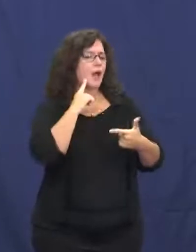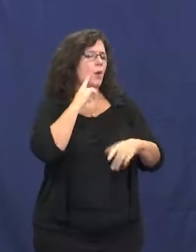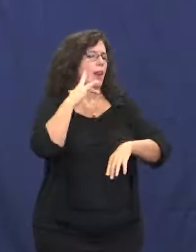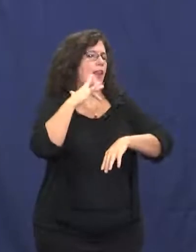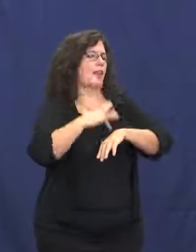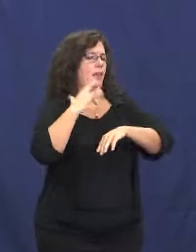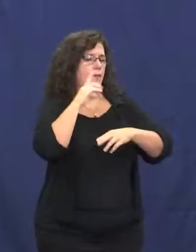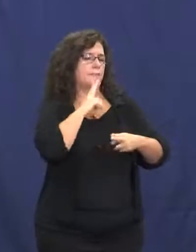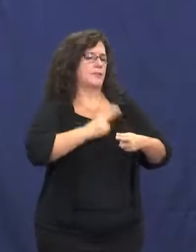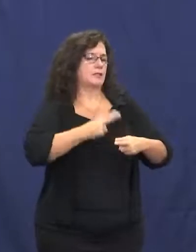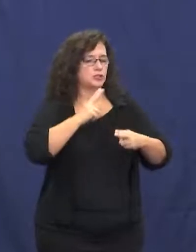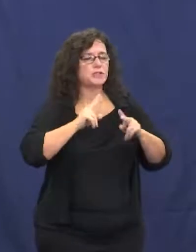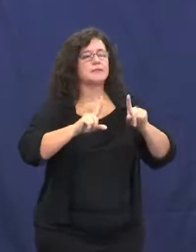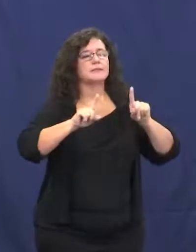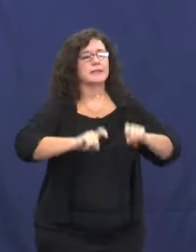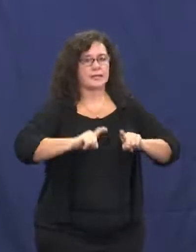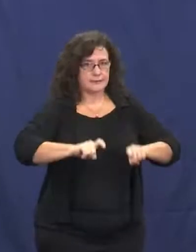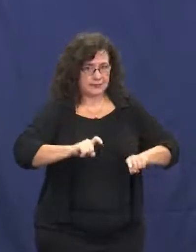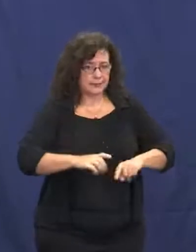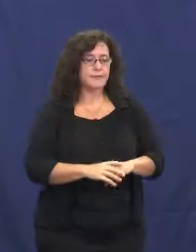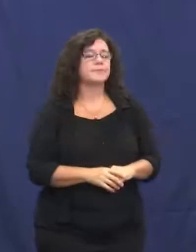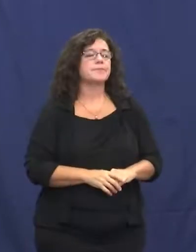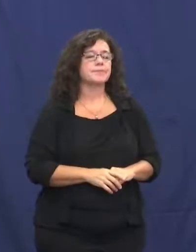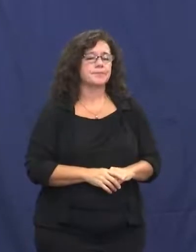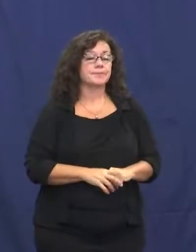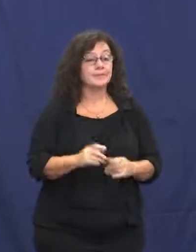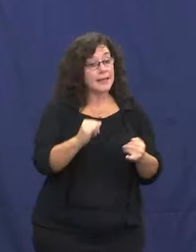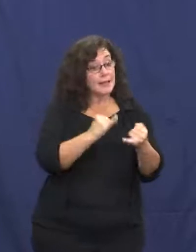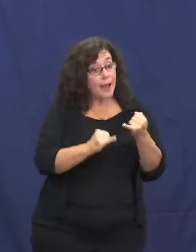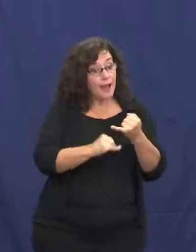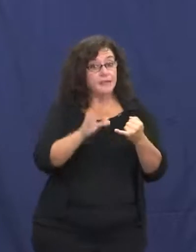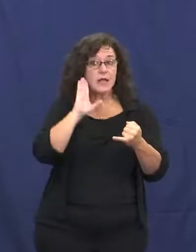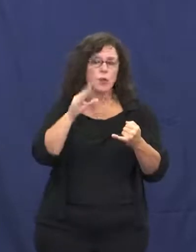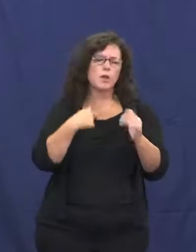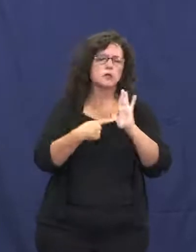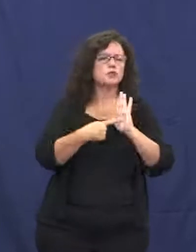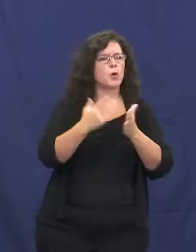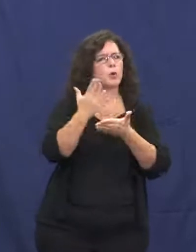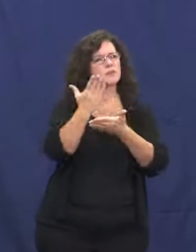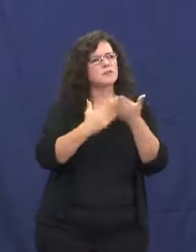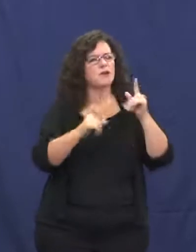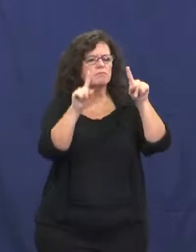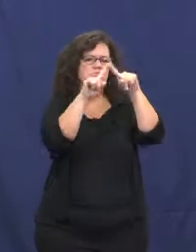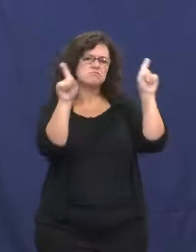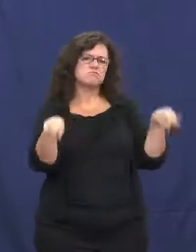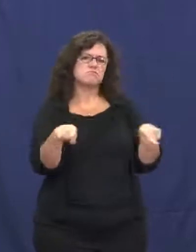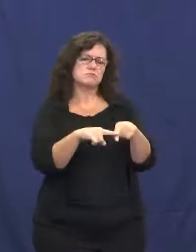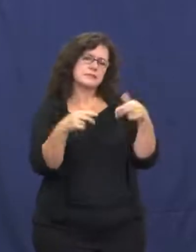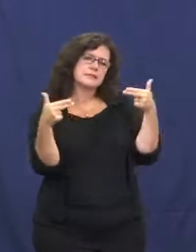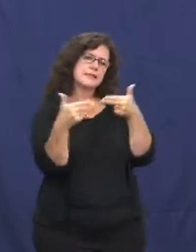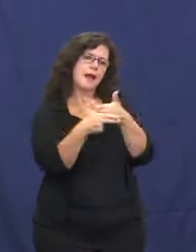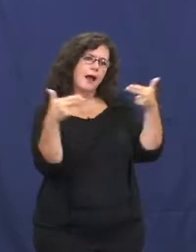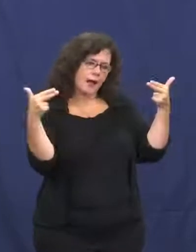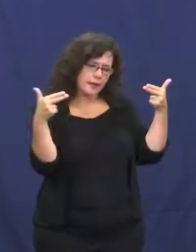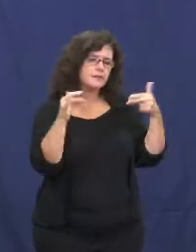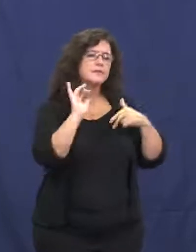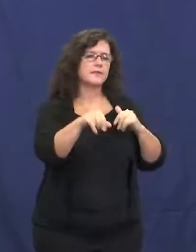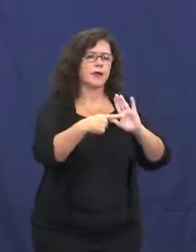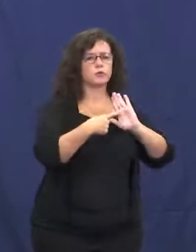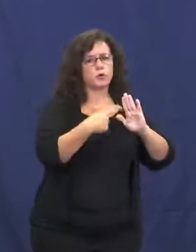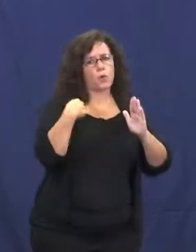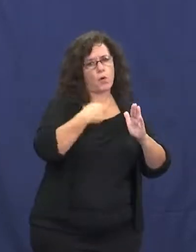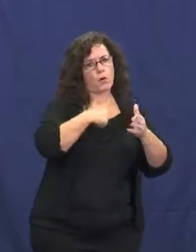conclude with some slides that give us an update on our metrics, as well as a few other information that we